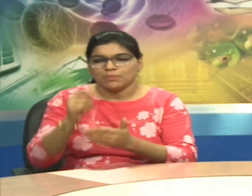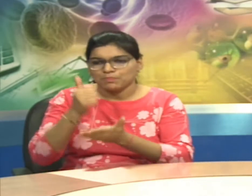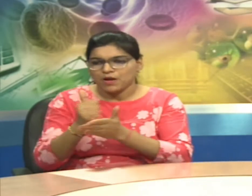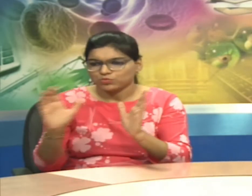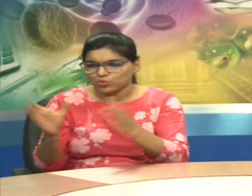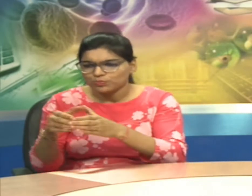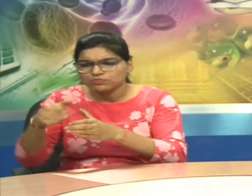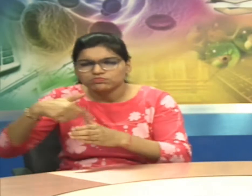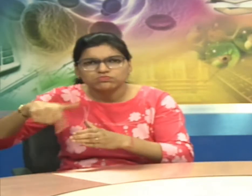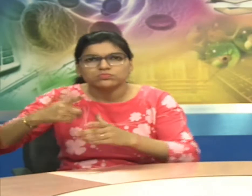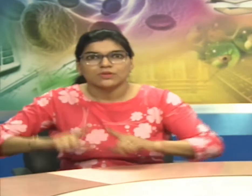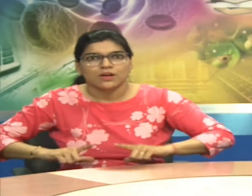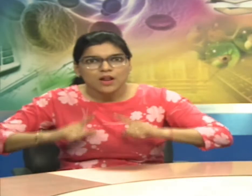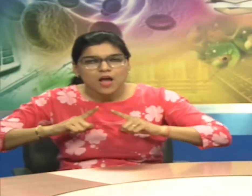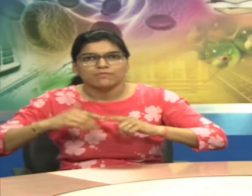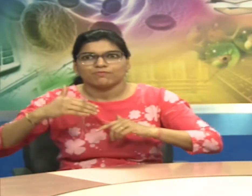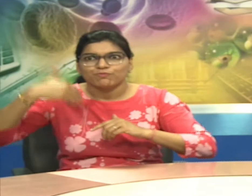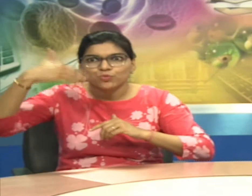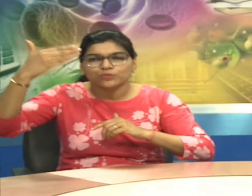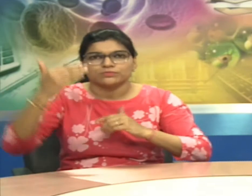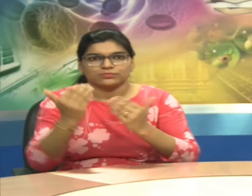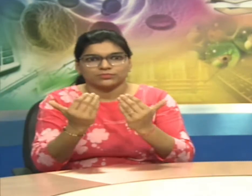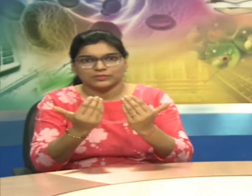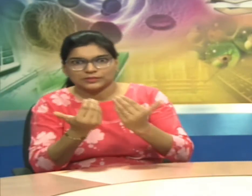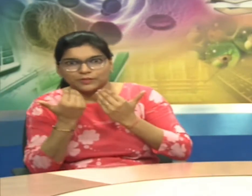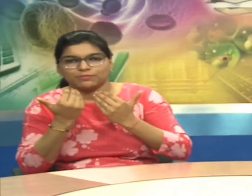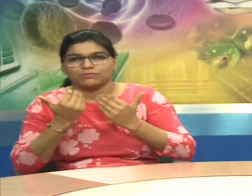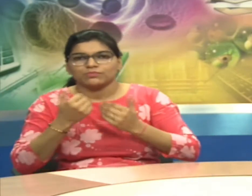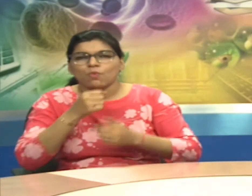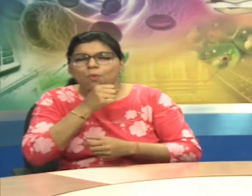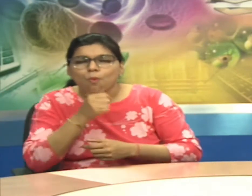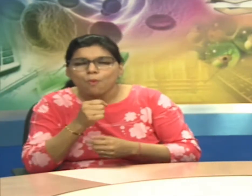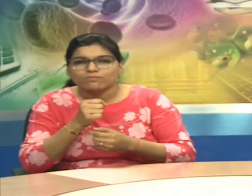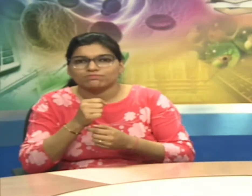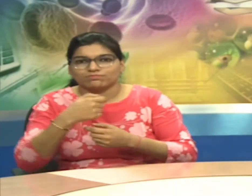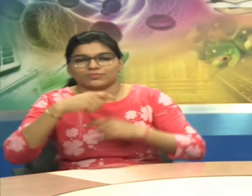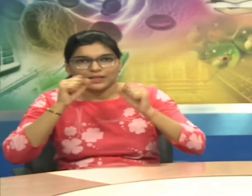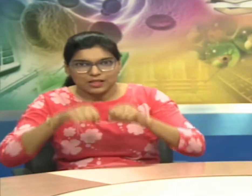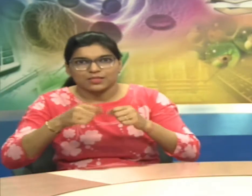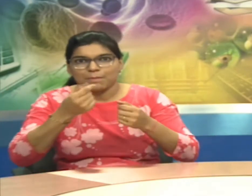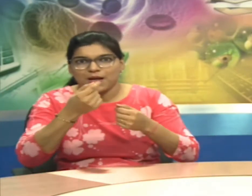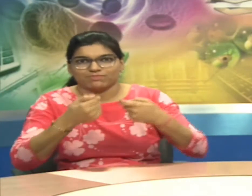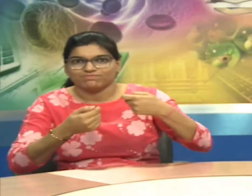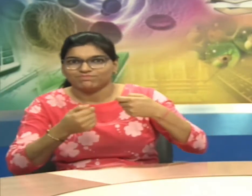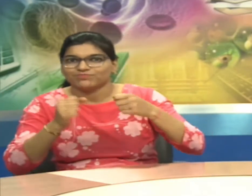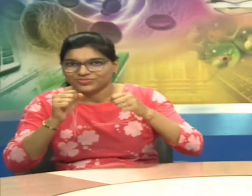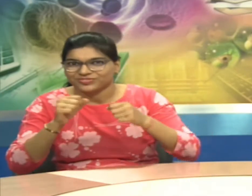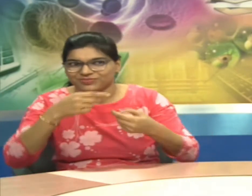For example, bank divided different category